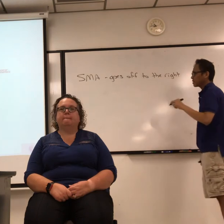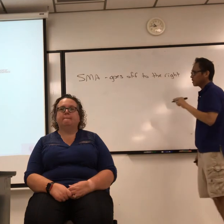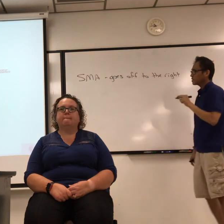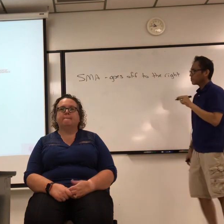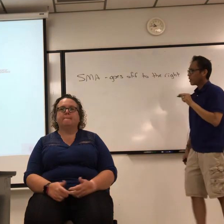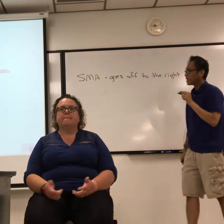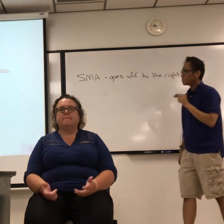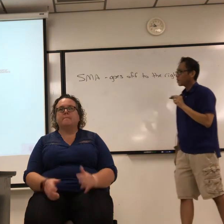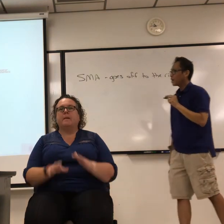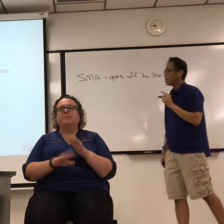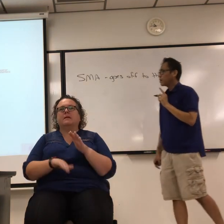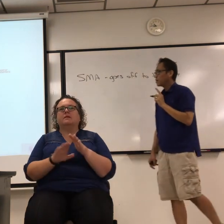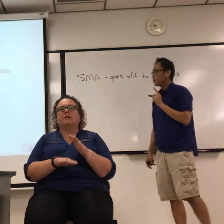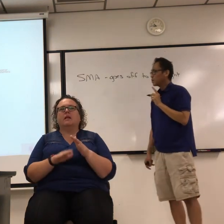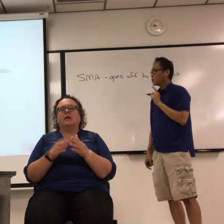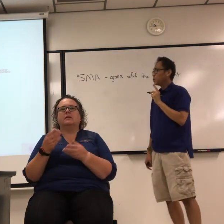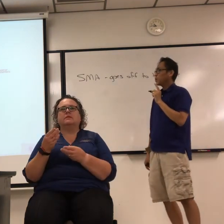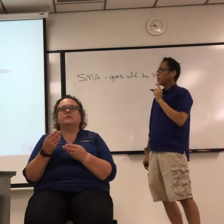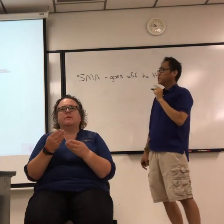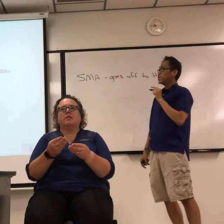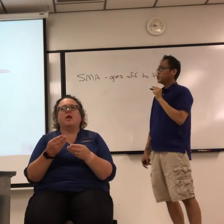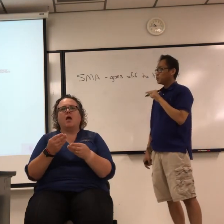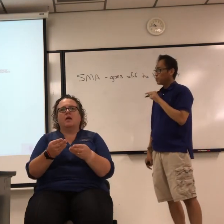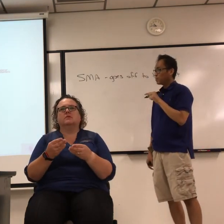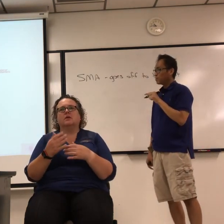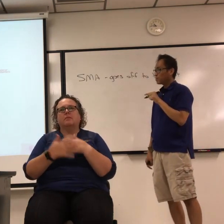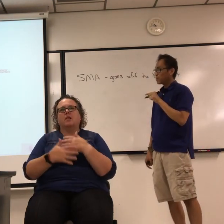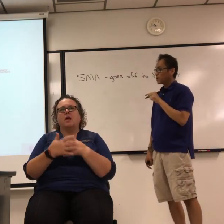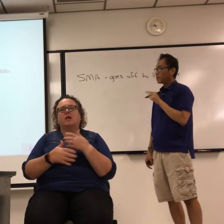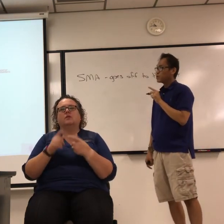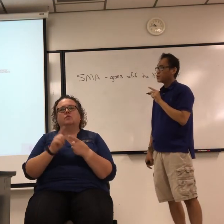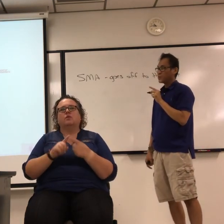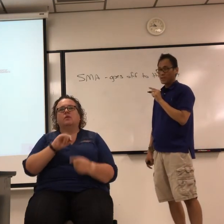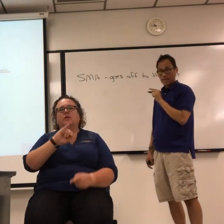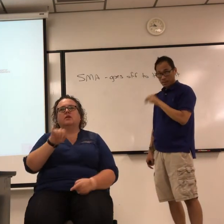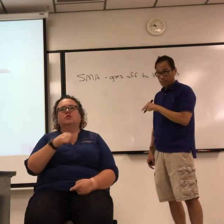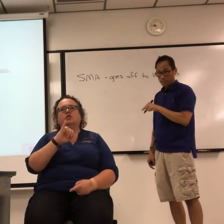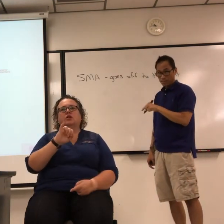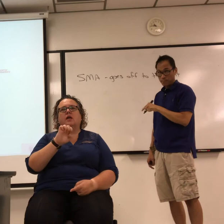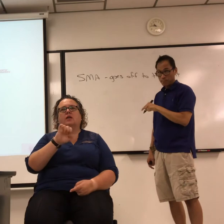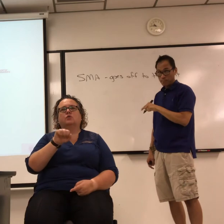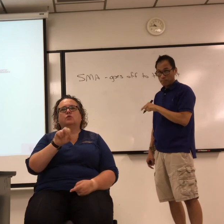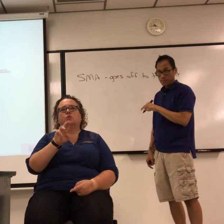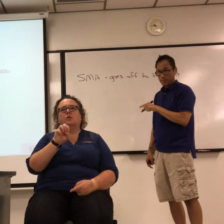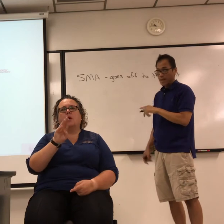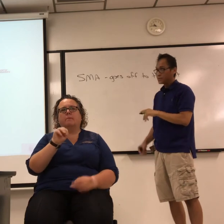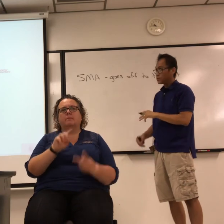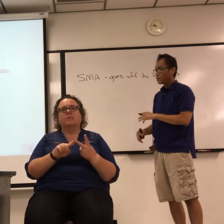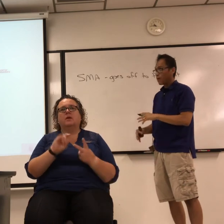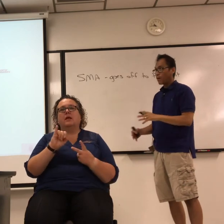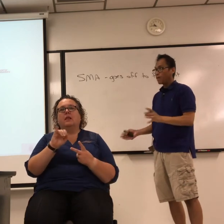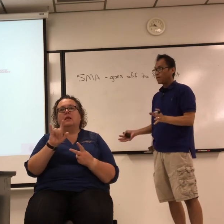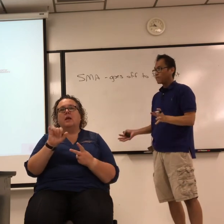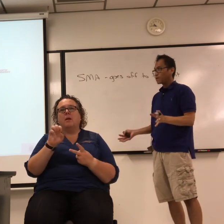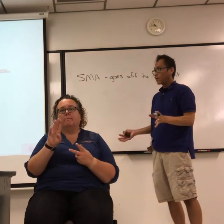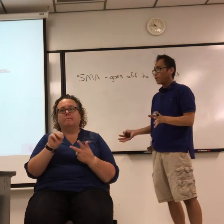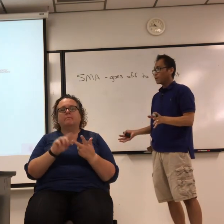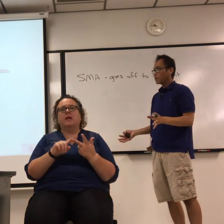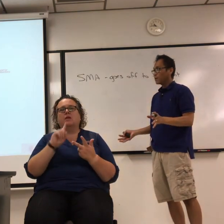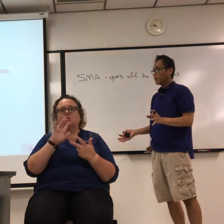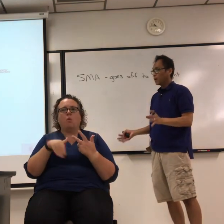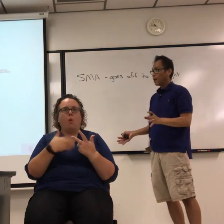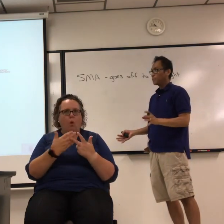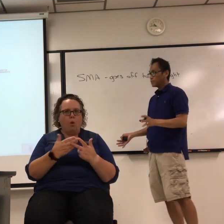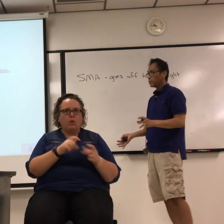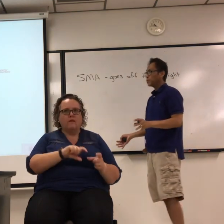It basically supplies blood to the jejunum, to the ileum, and to all of the